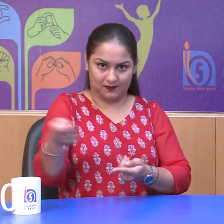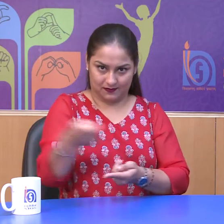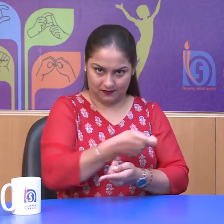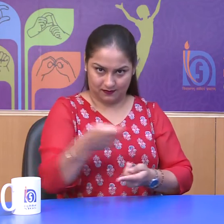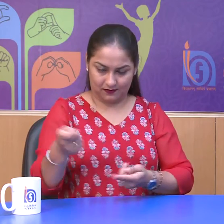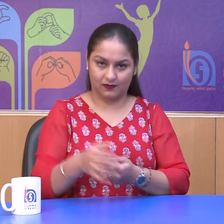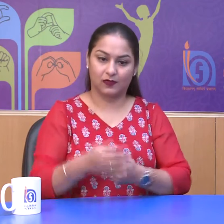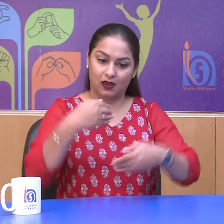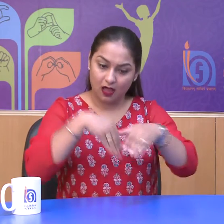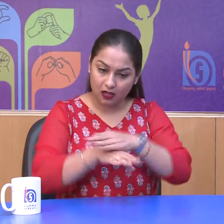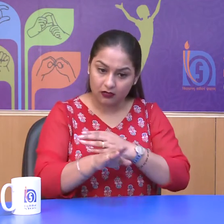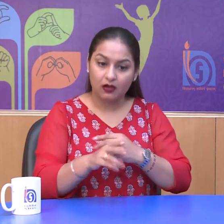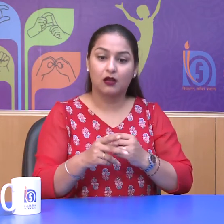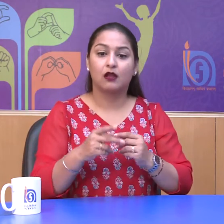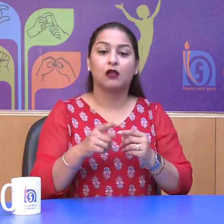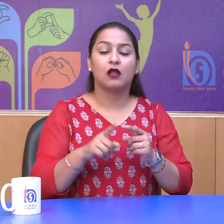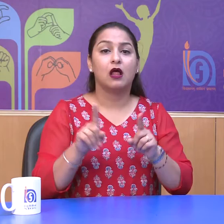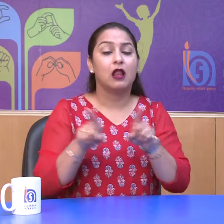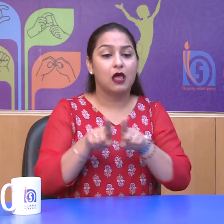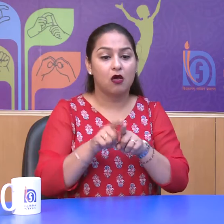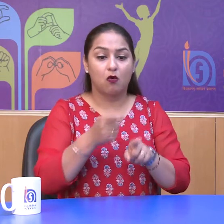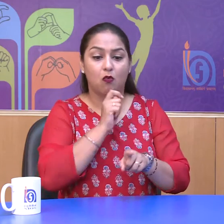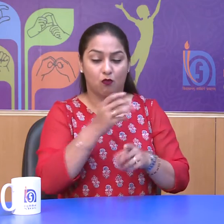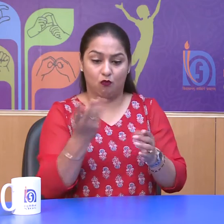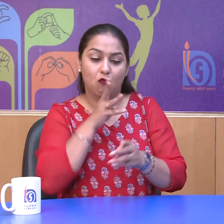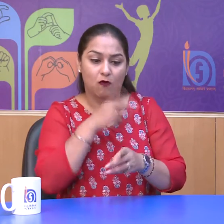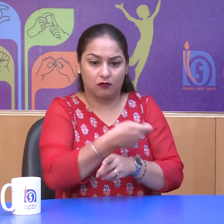under controlled amount of water.